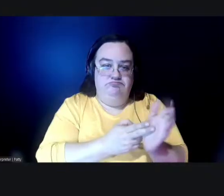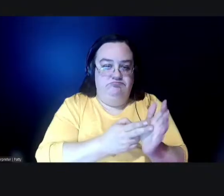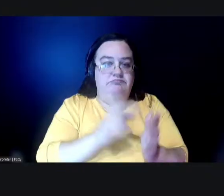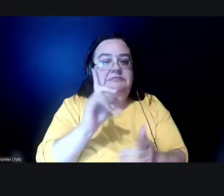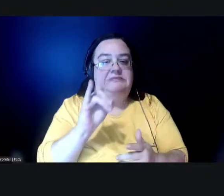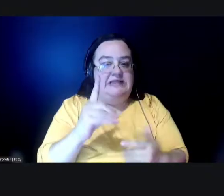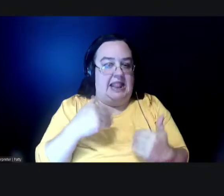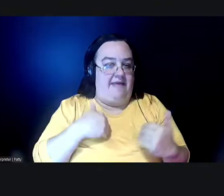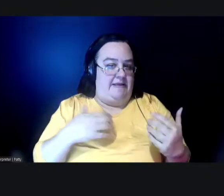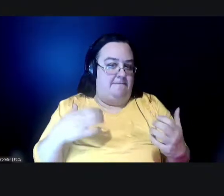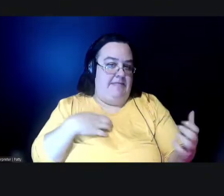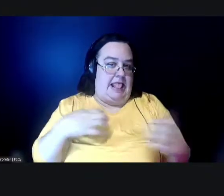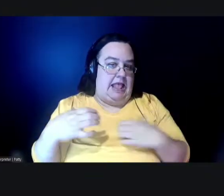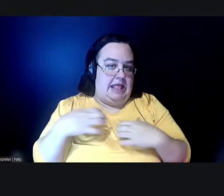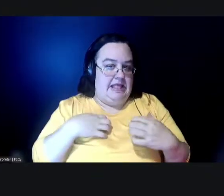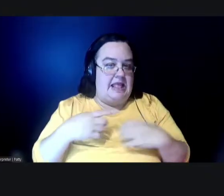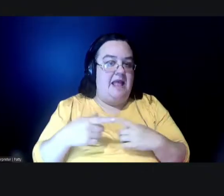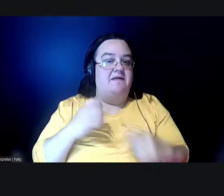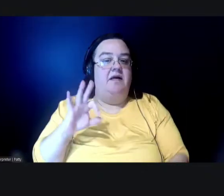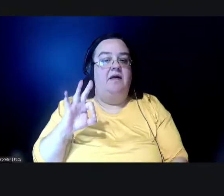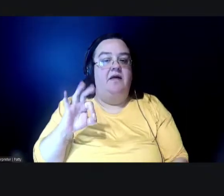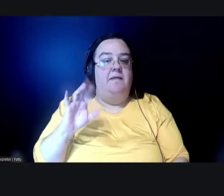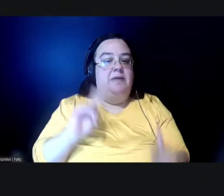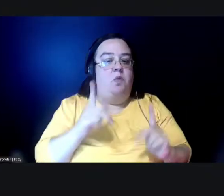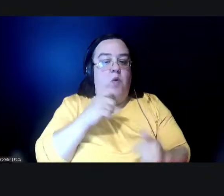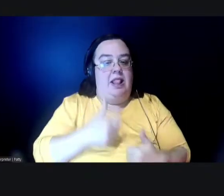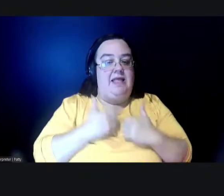complaints from Forest Road residents